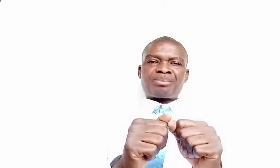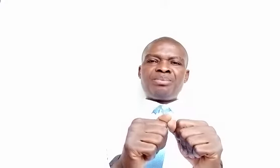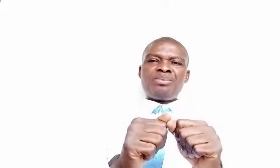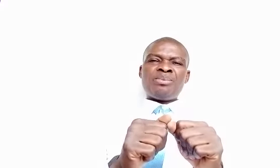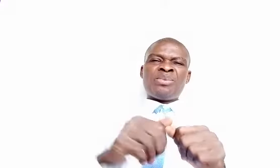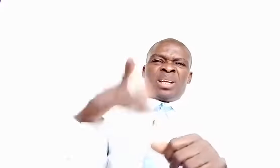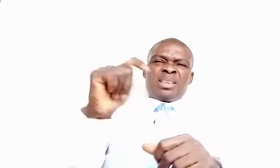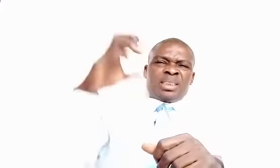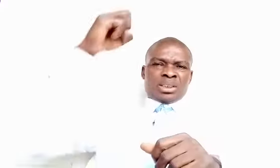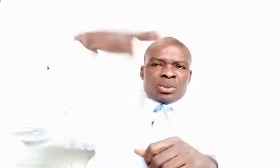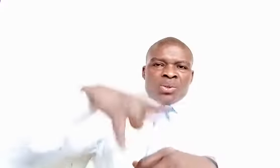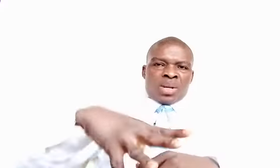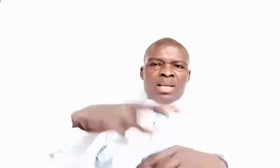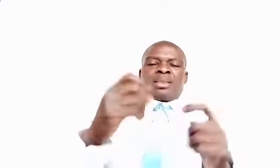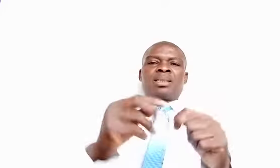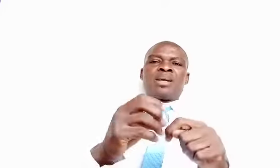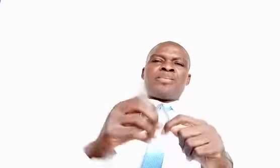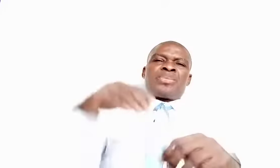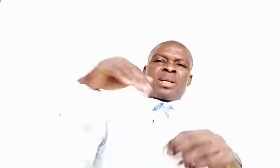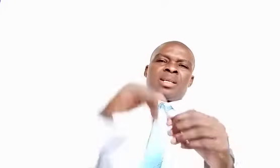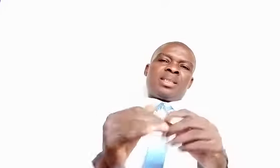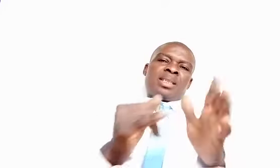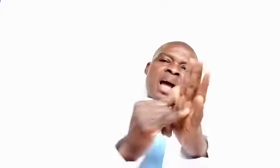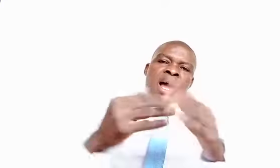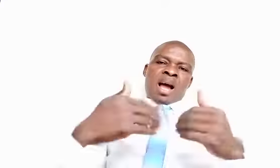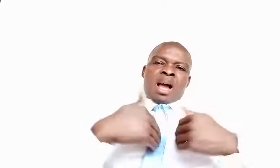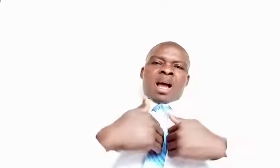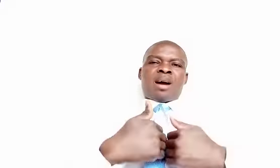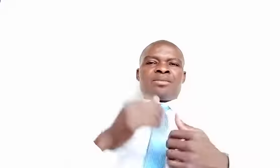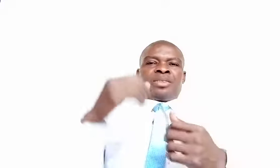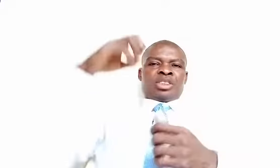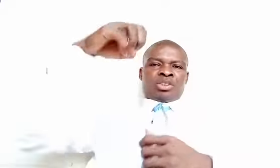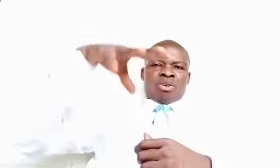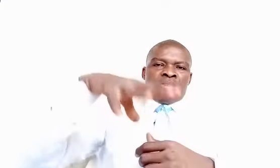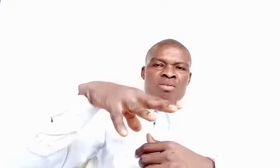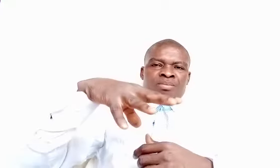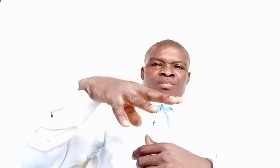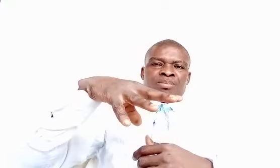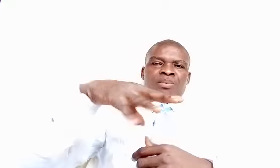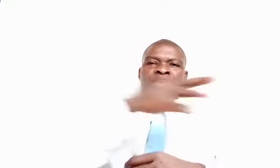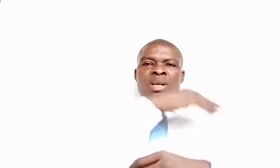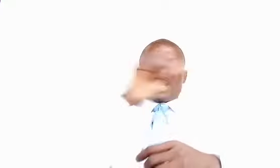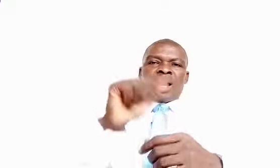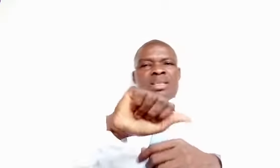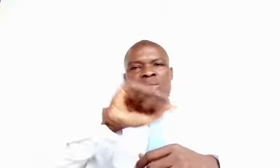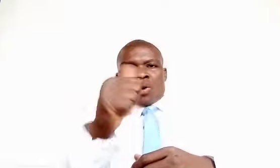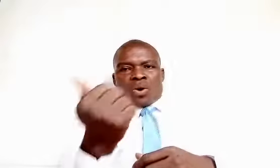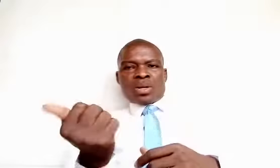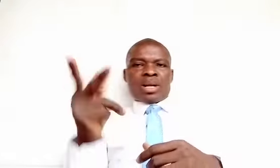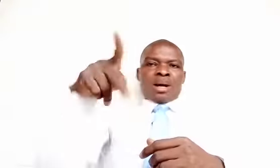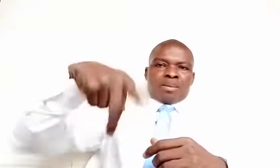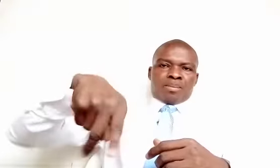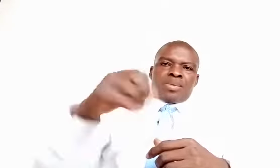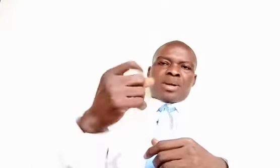The solar system consists of the Sun and other planets that orbit